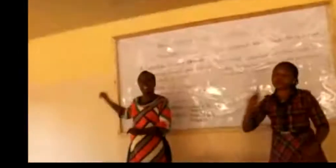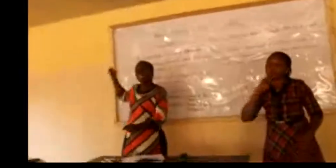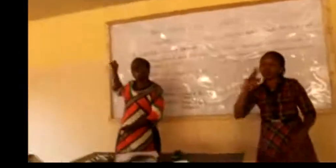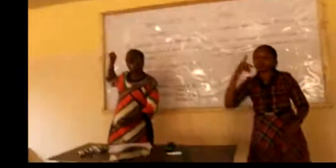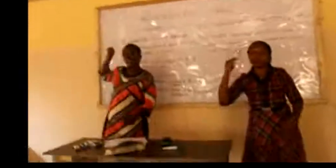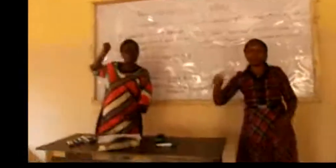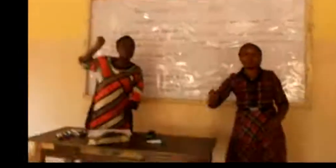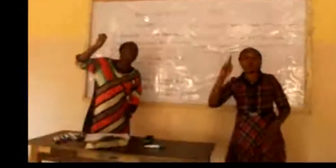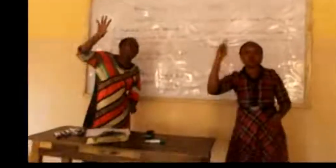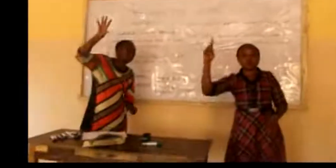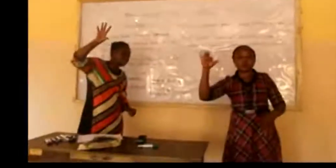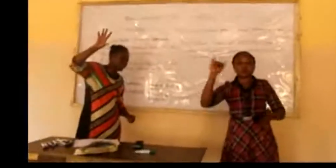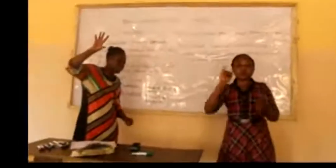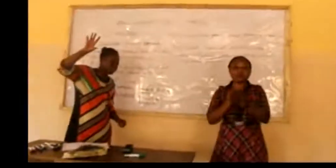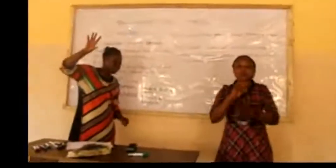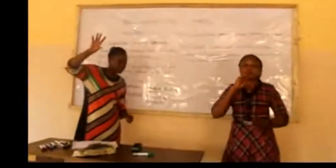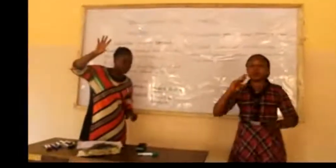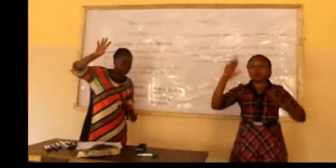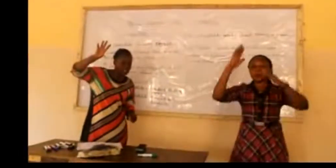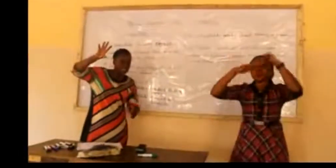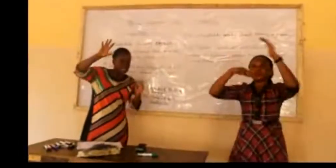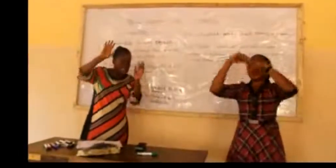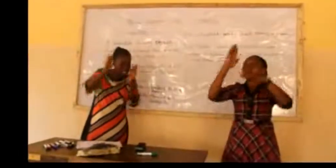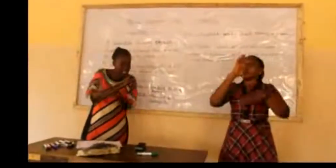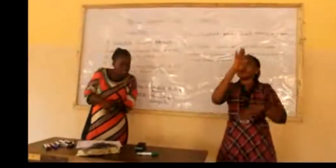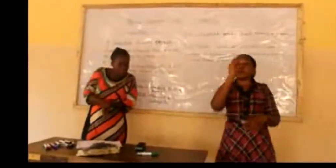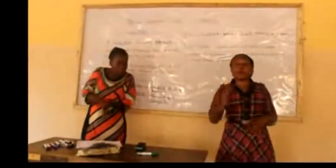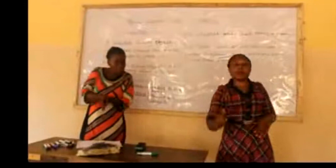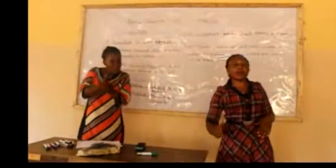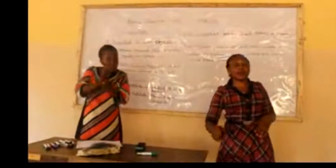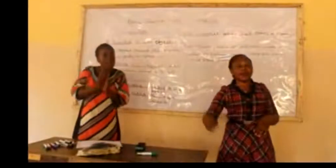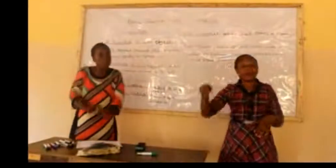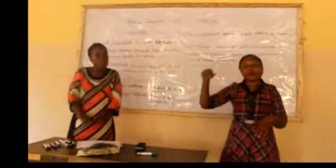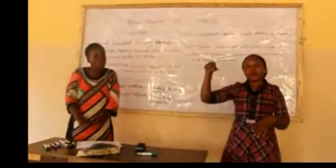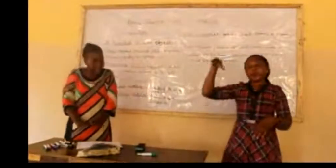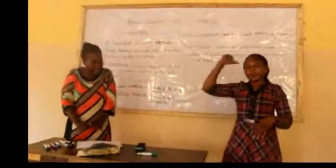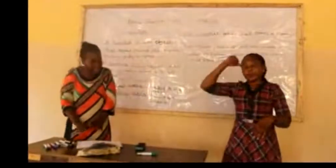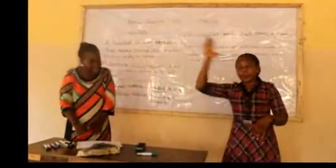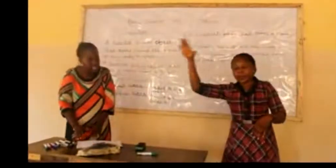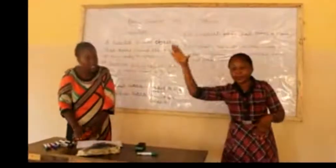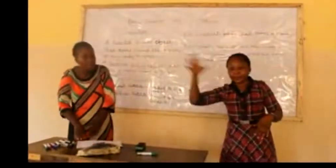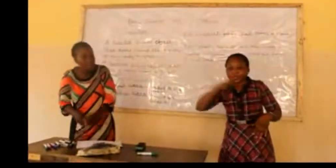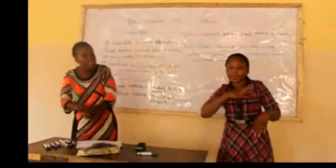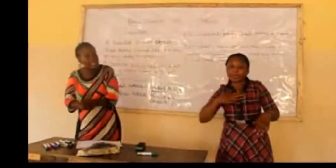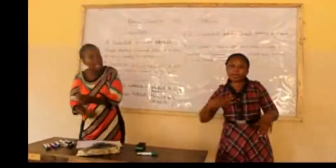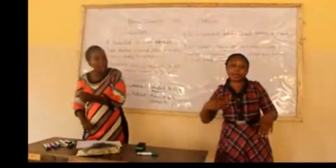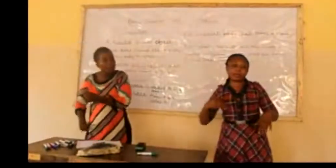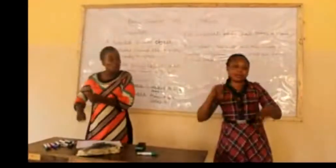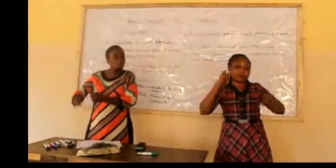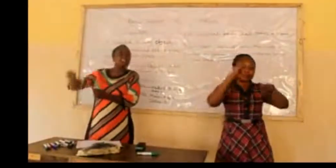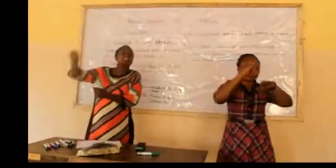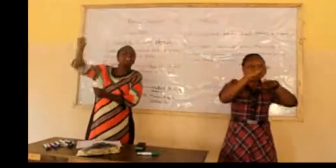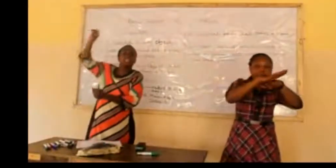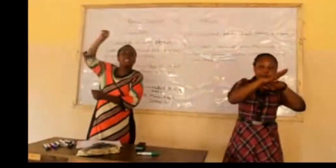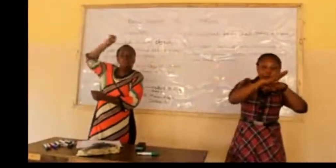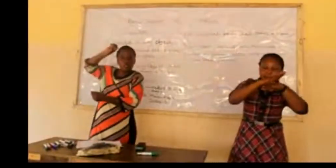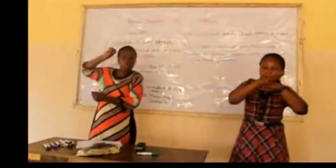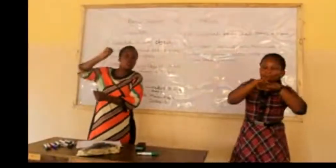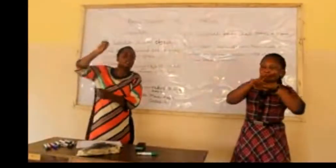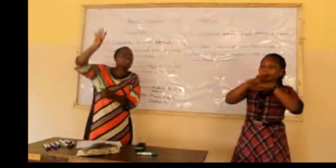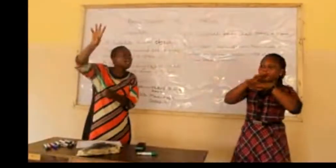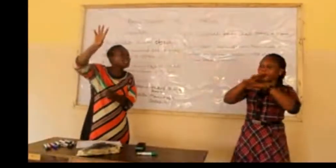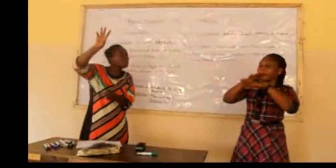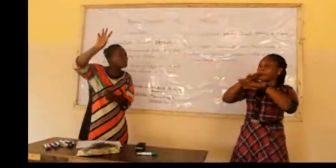are sent into space. These are produced by human beings on Earth, but they are projected